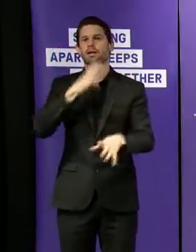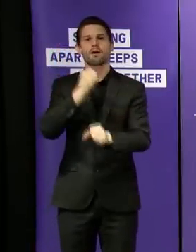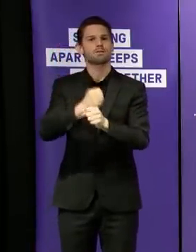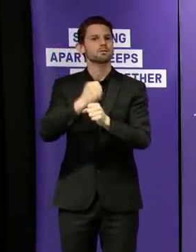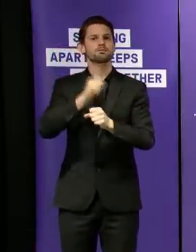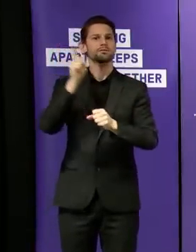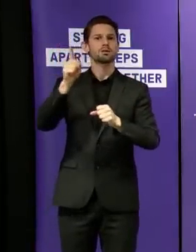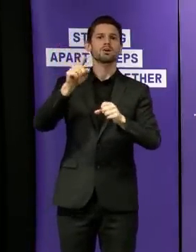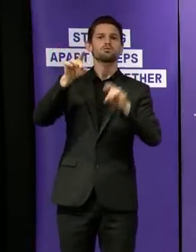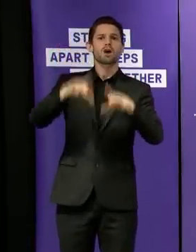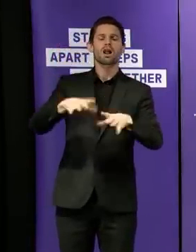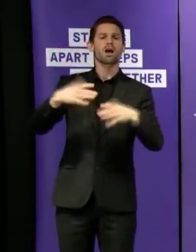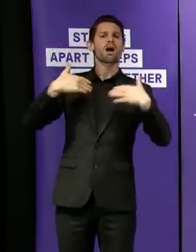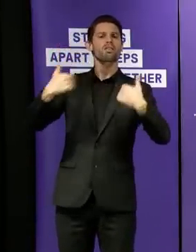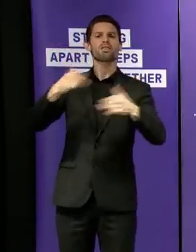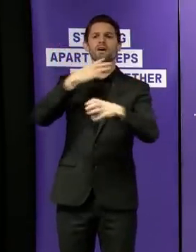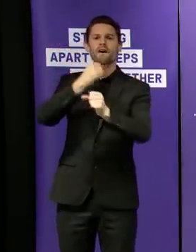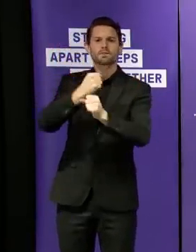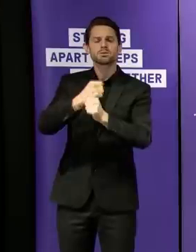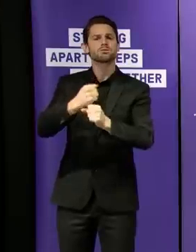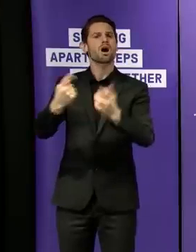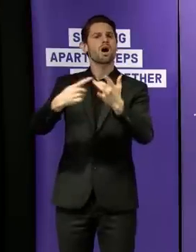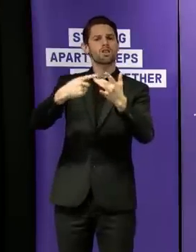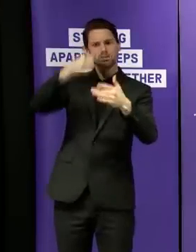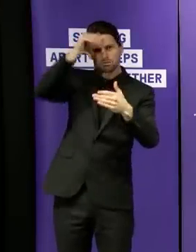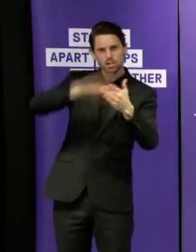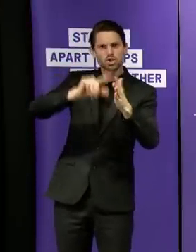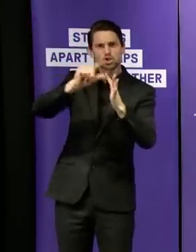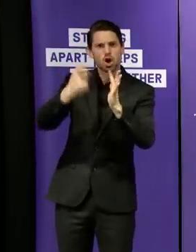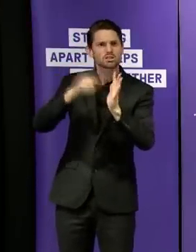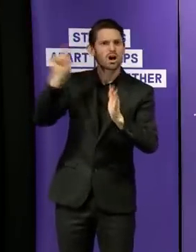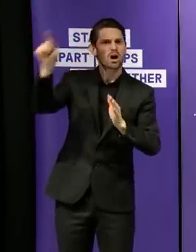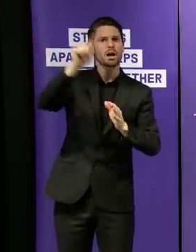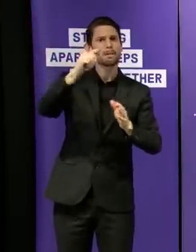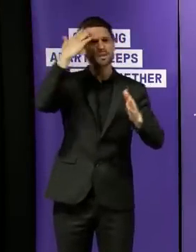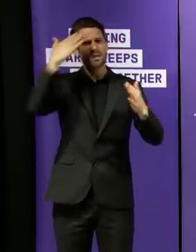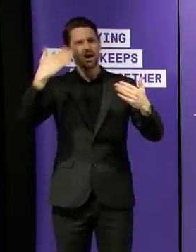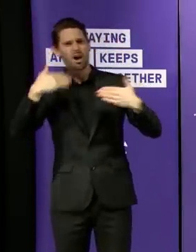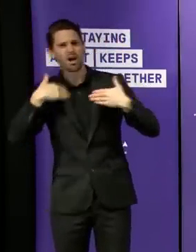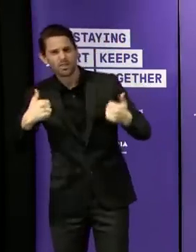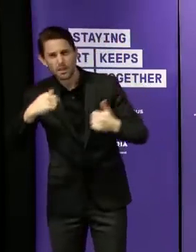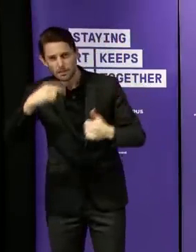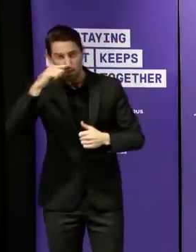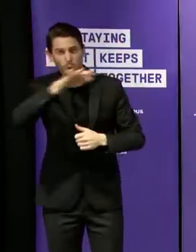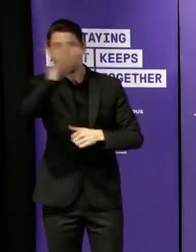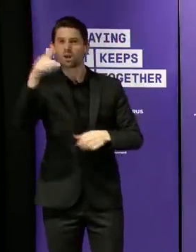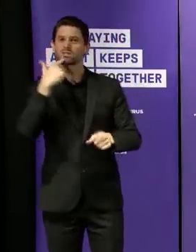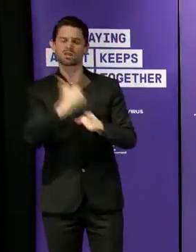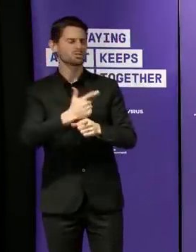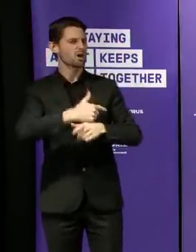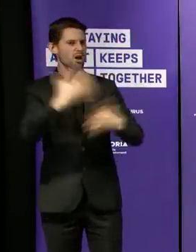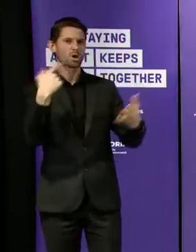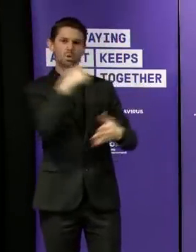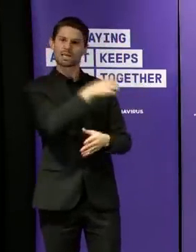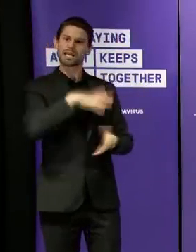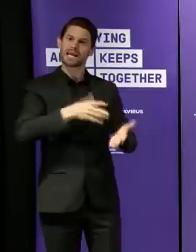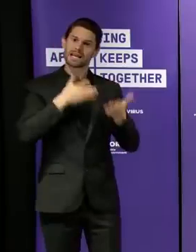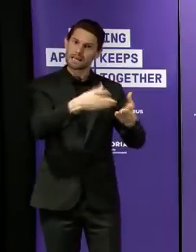health minister, other doctors, other epidemiologists, mental health experts who are calling on businesses to reopen